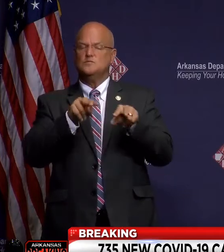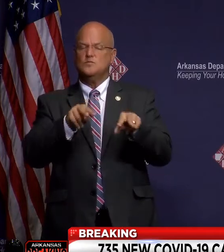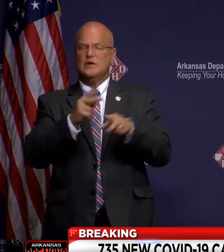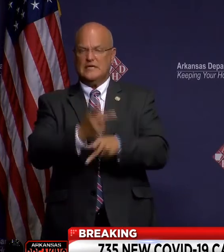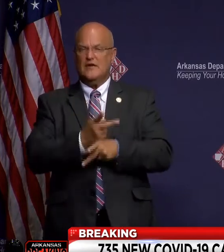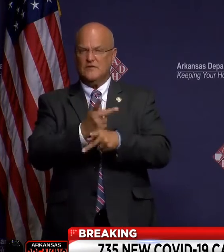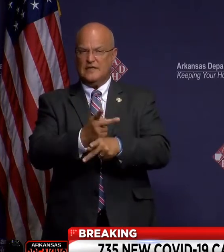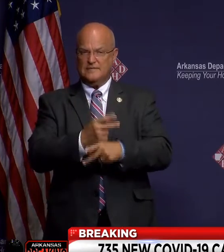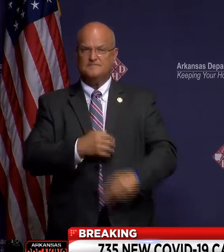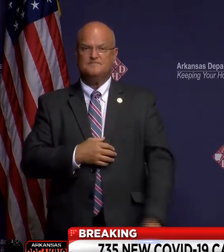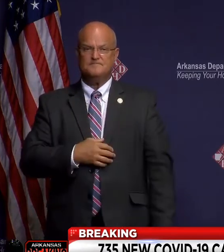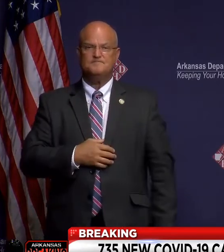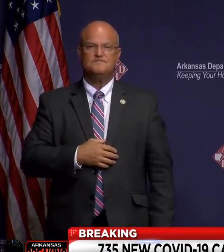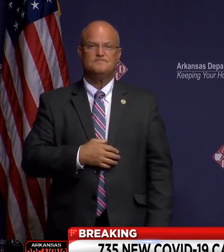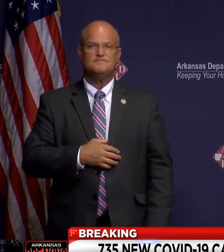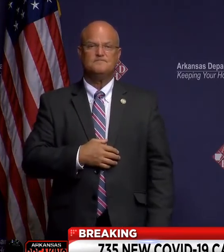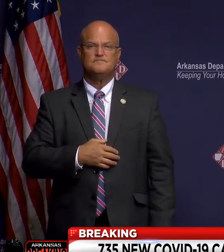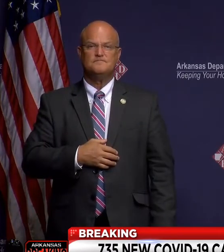very carefully.